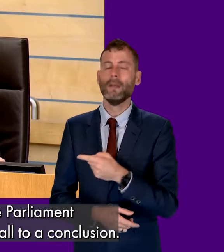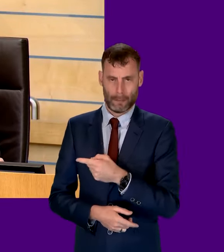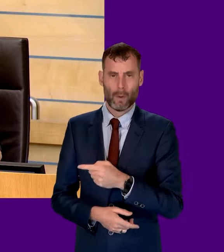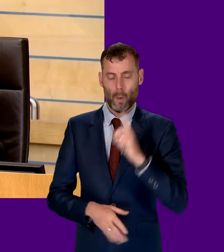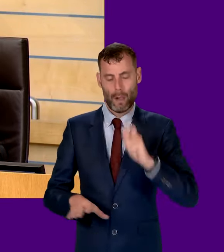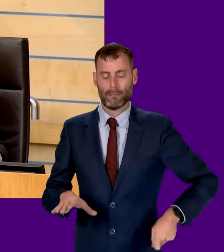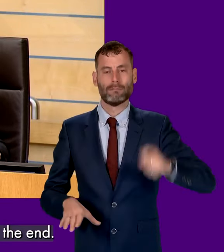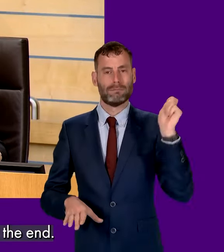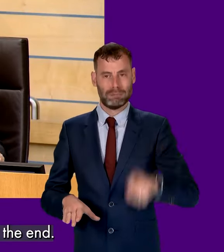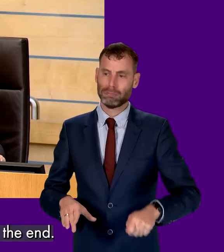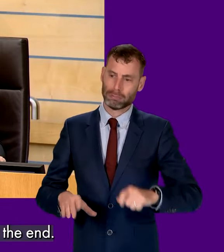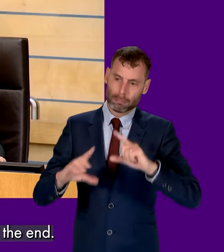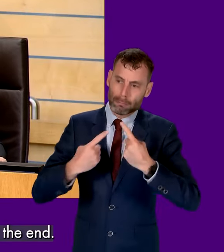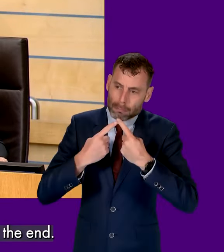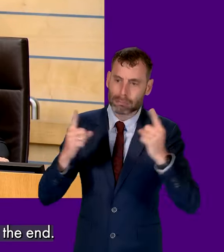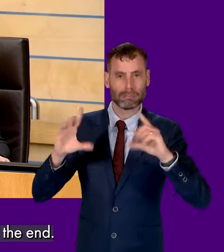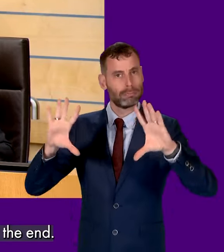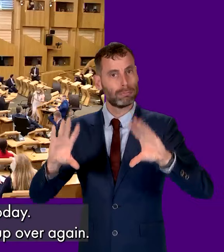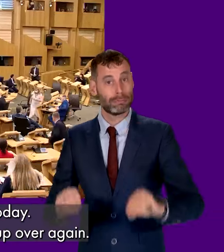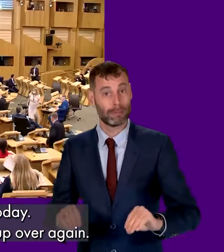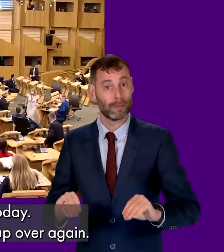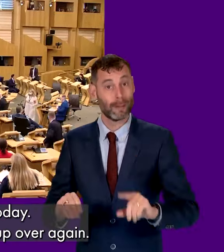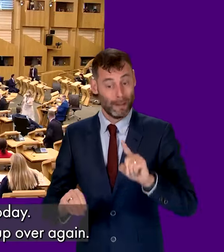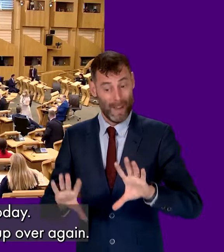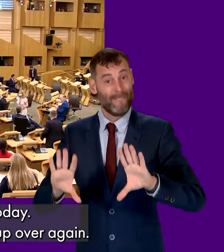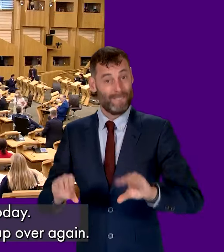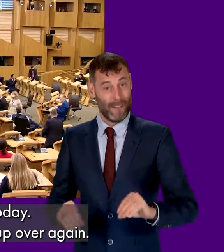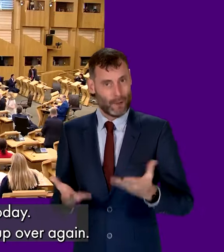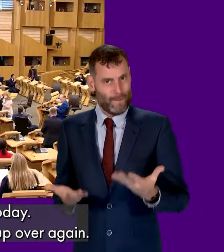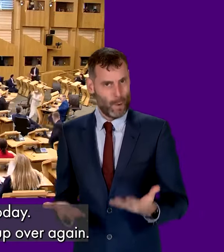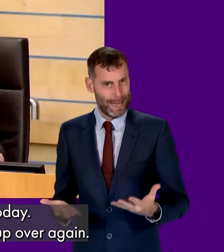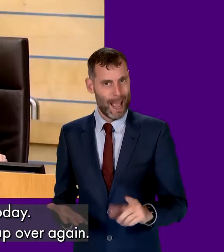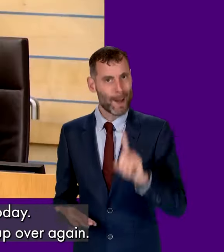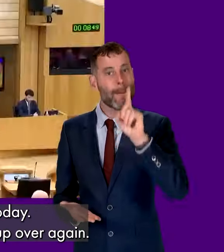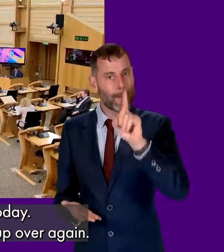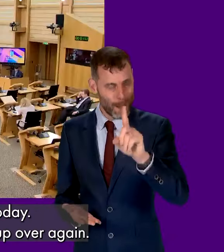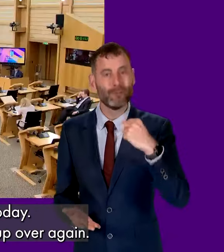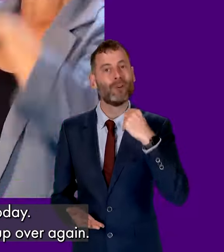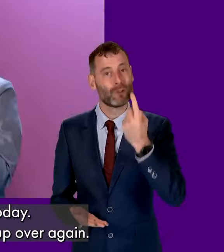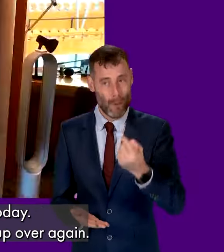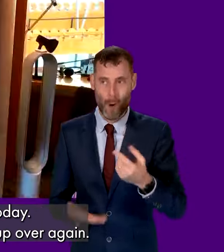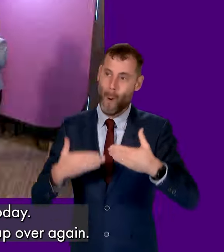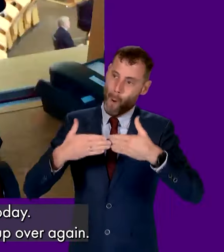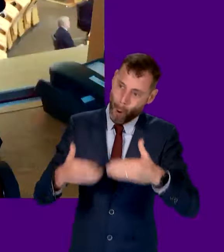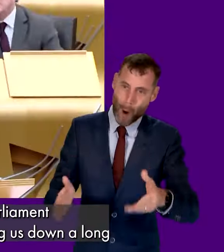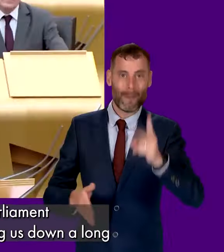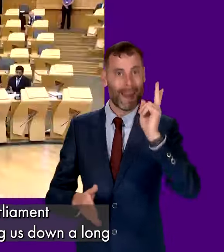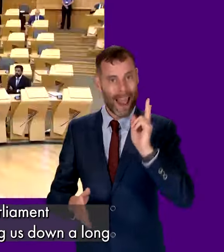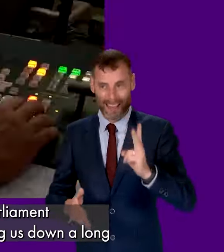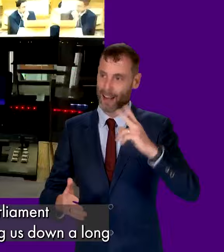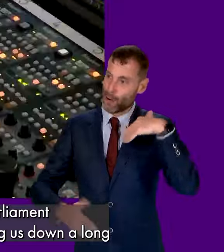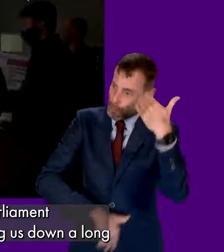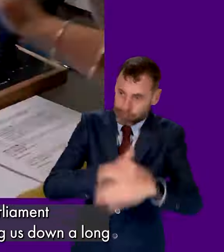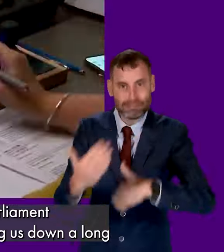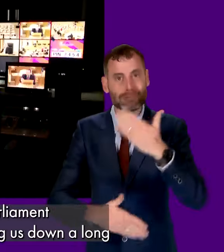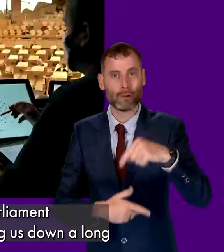conclusion. So I guess that's the end, but just for today. Tomorrow we pick it up all over again. The Scottish